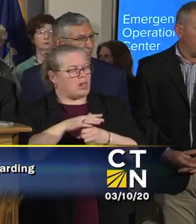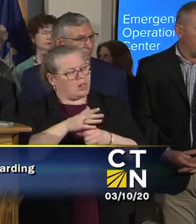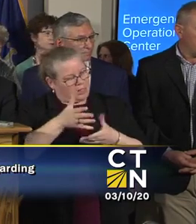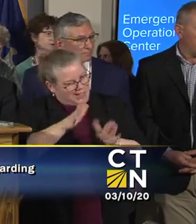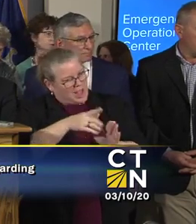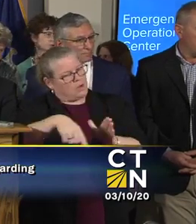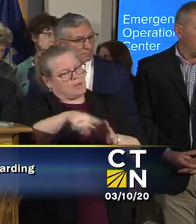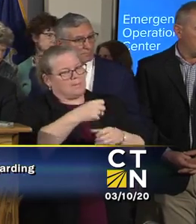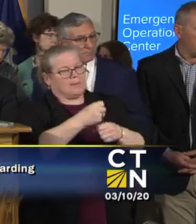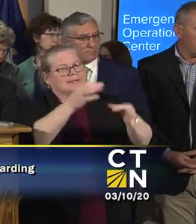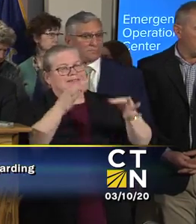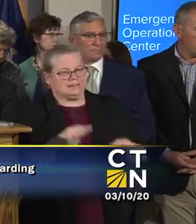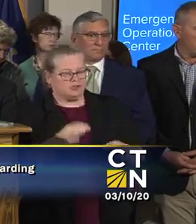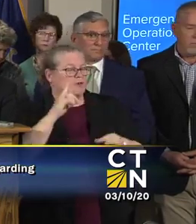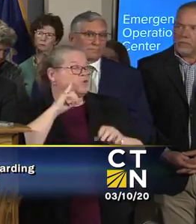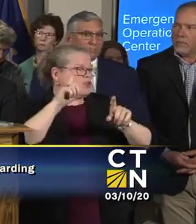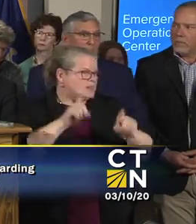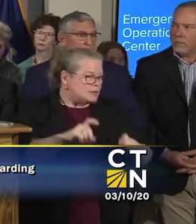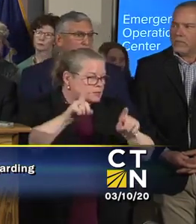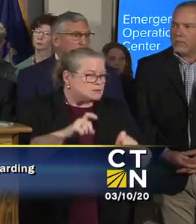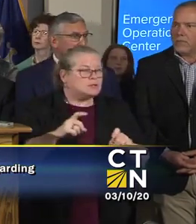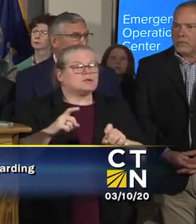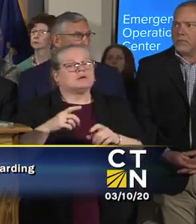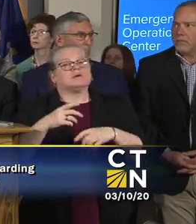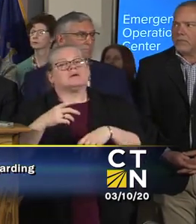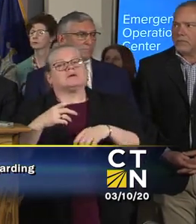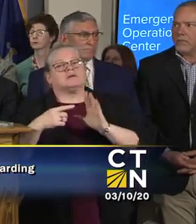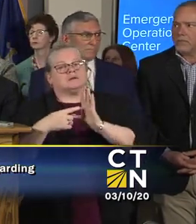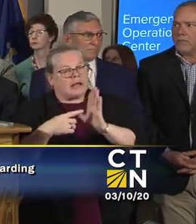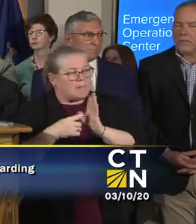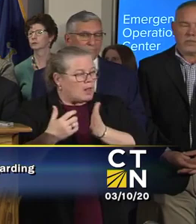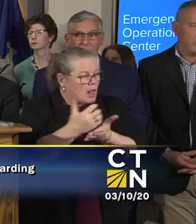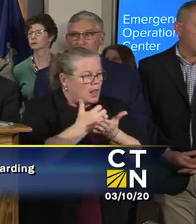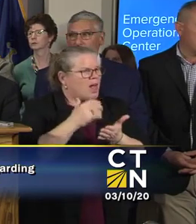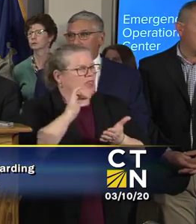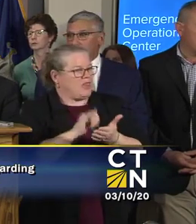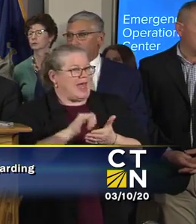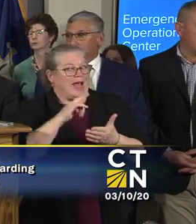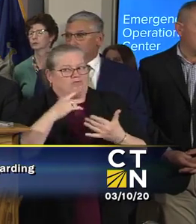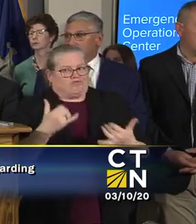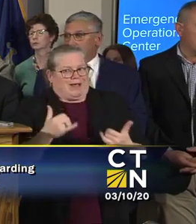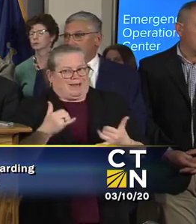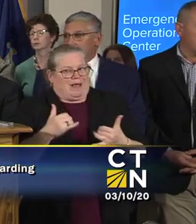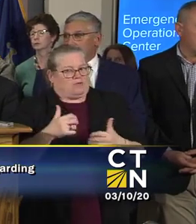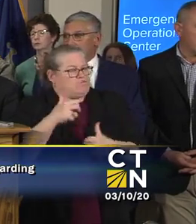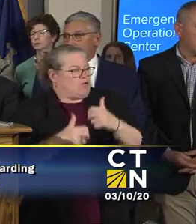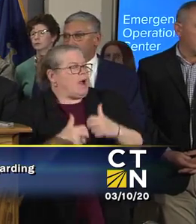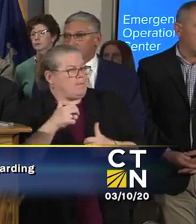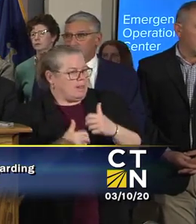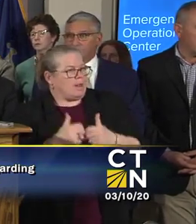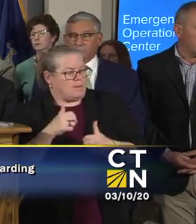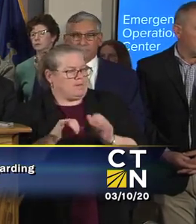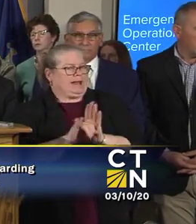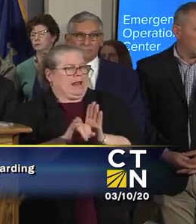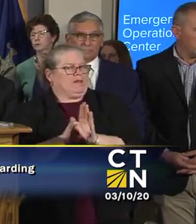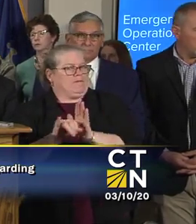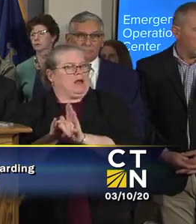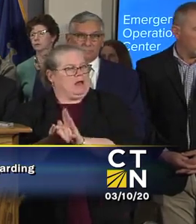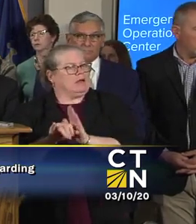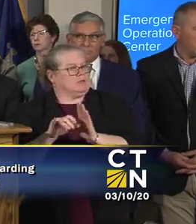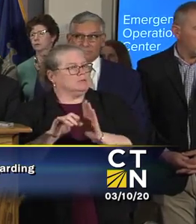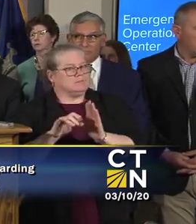do not just collection, but testing. That's the choke point right now, in being able to identify people, make sure that those that